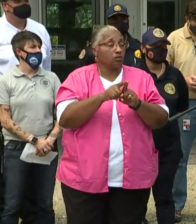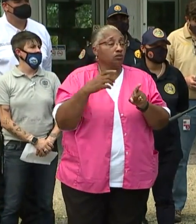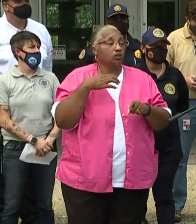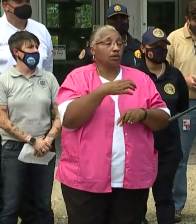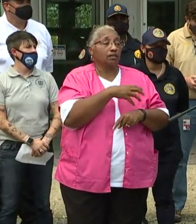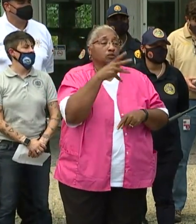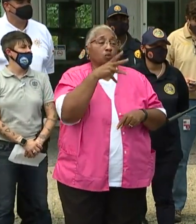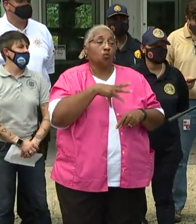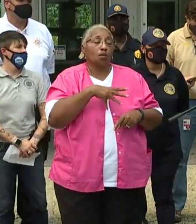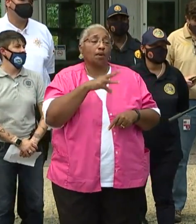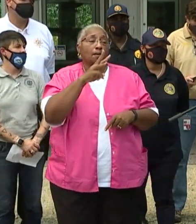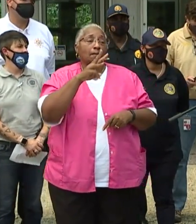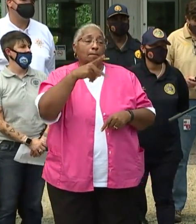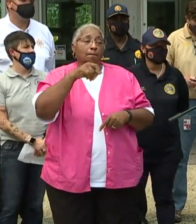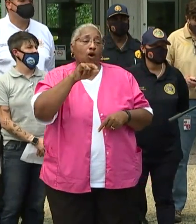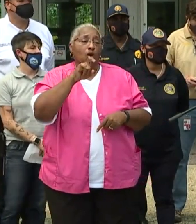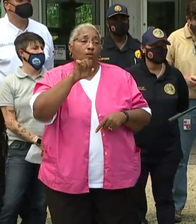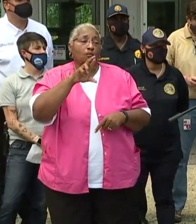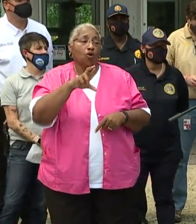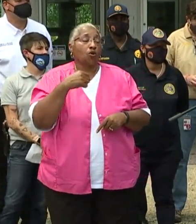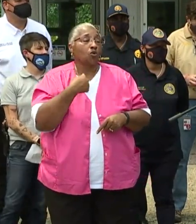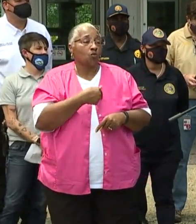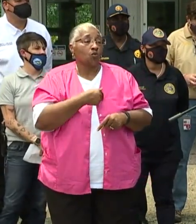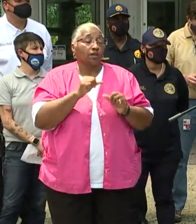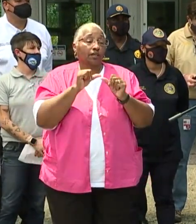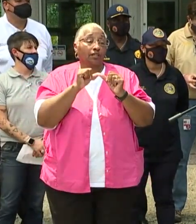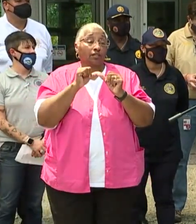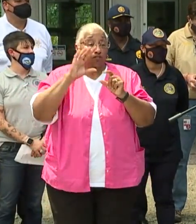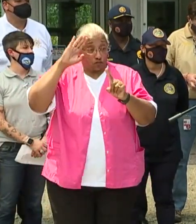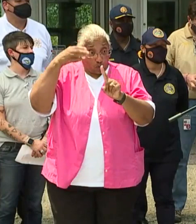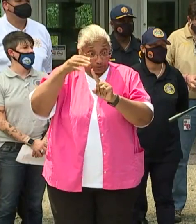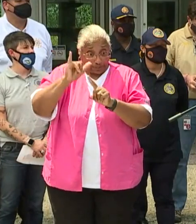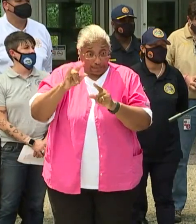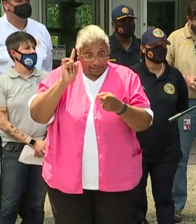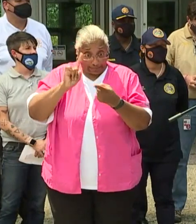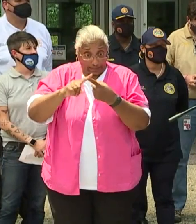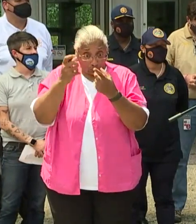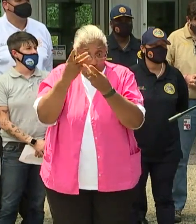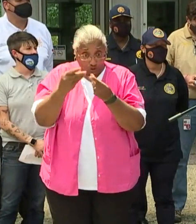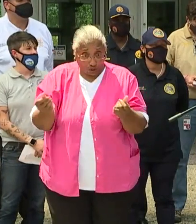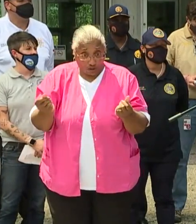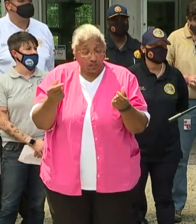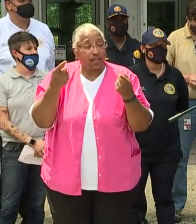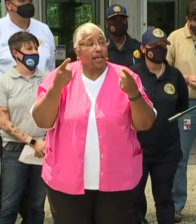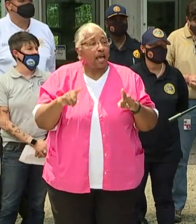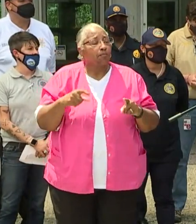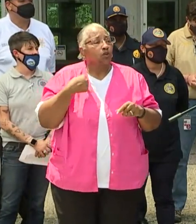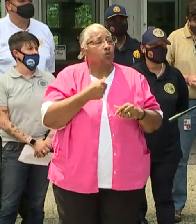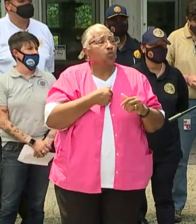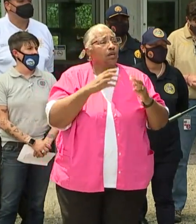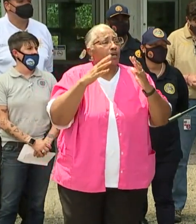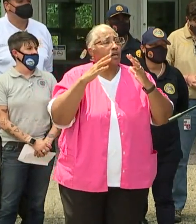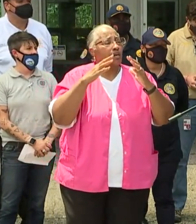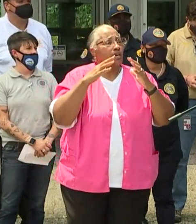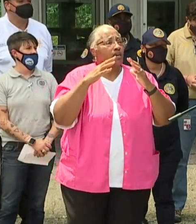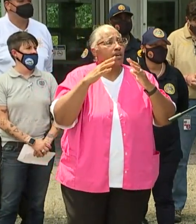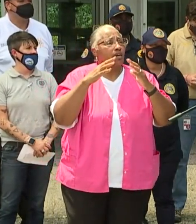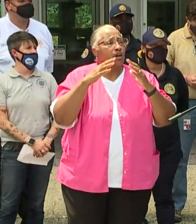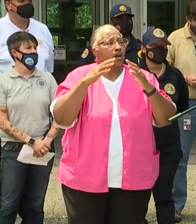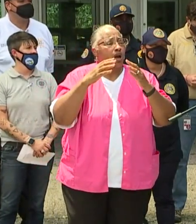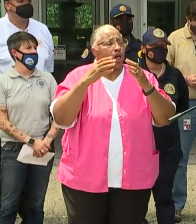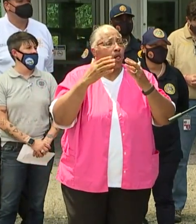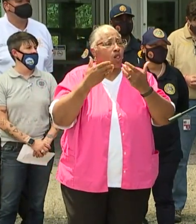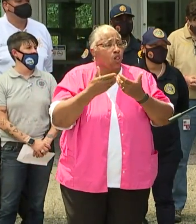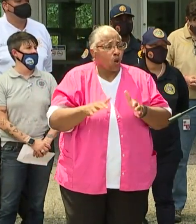gonna stay on that issue until we solve it. And what we're facing there is that when we lost power to Entergy, we stood